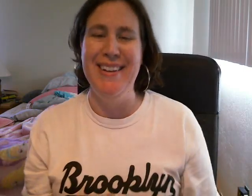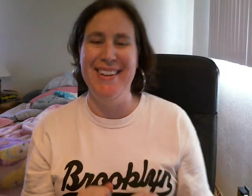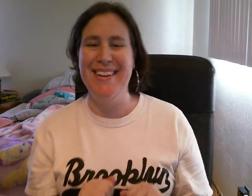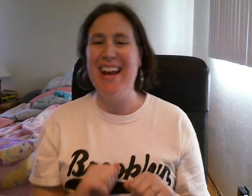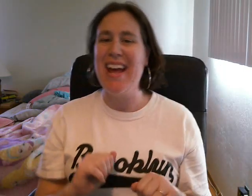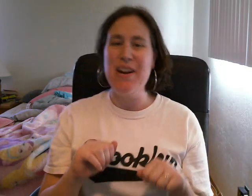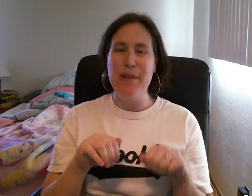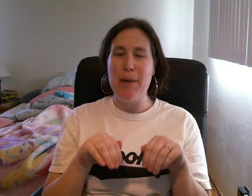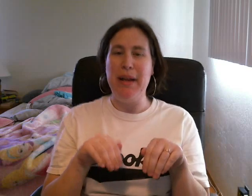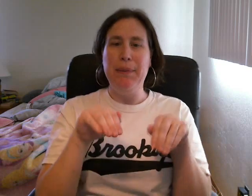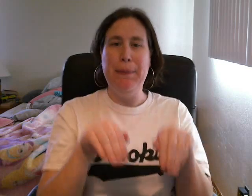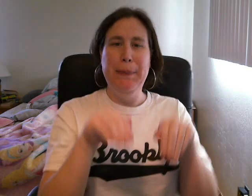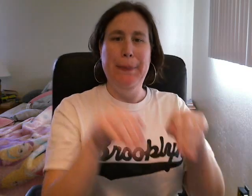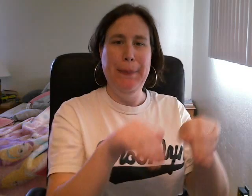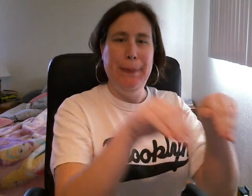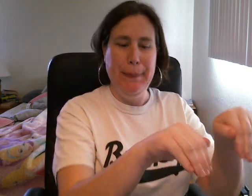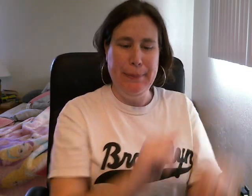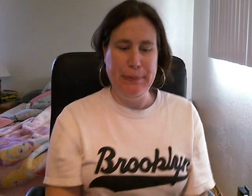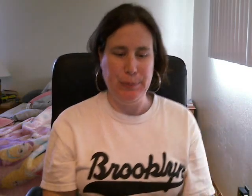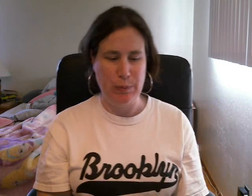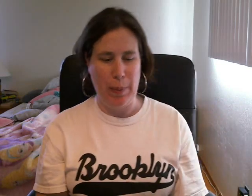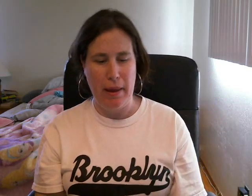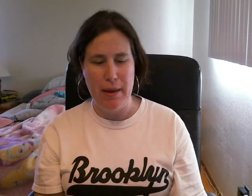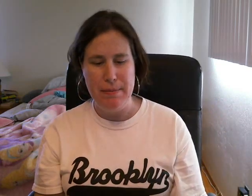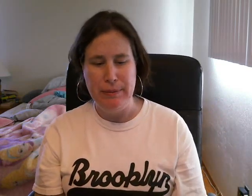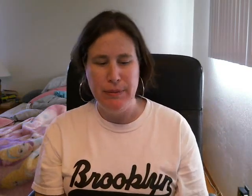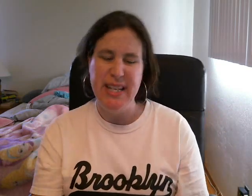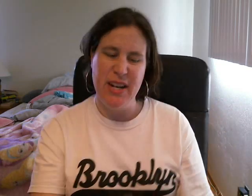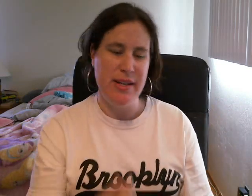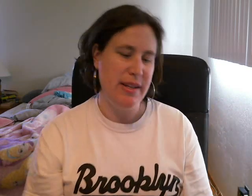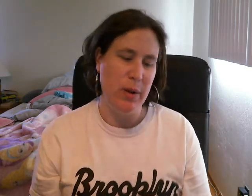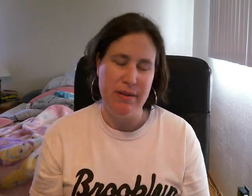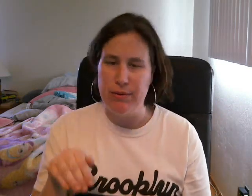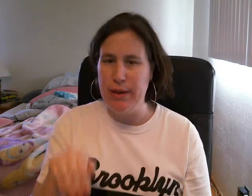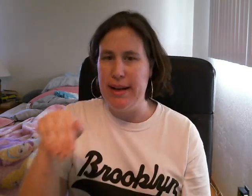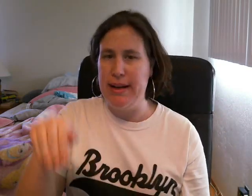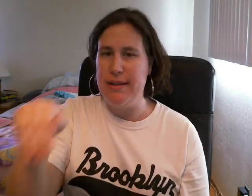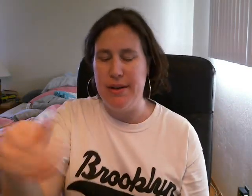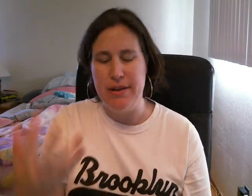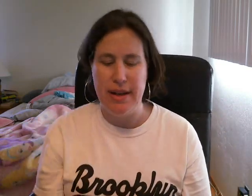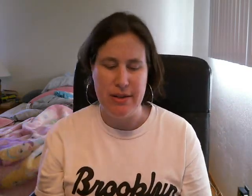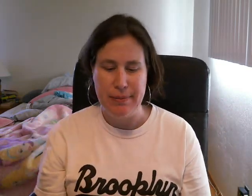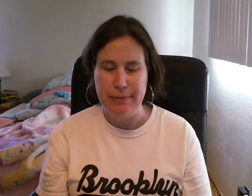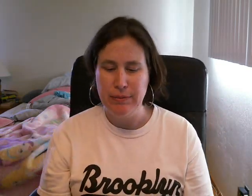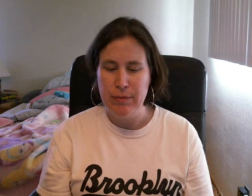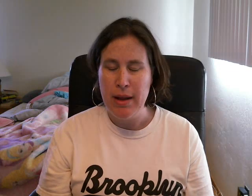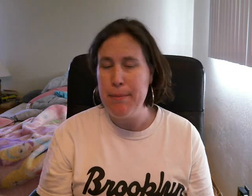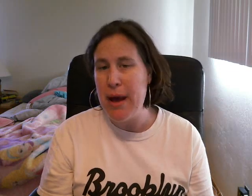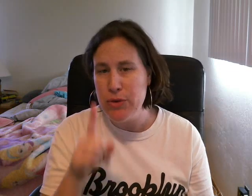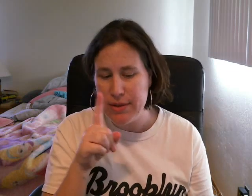Like a kangaroo hopping. Okay? In here it says one hand. You could do that too. Mouse.